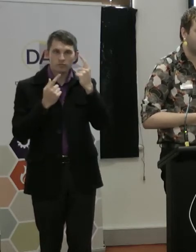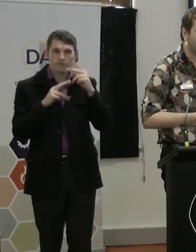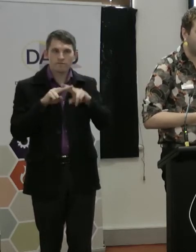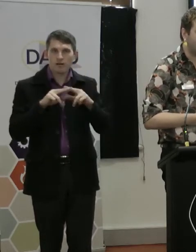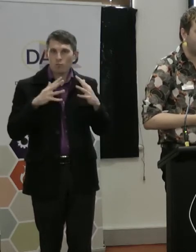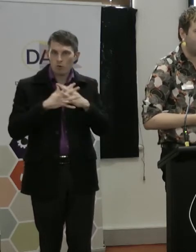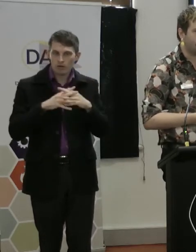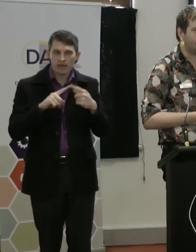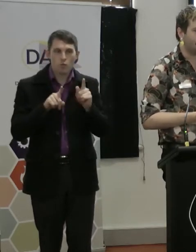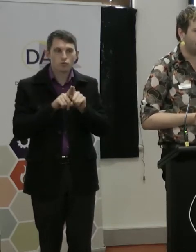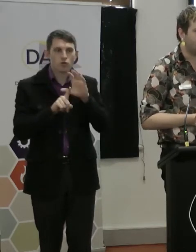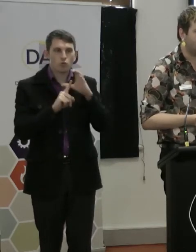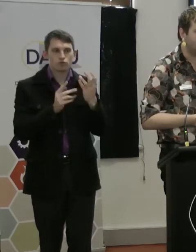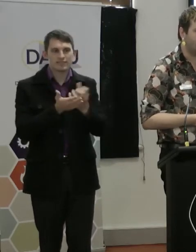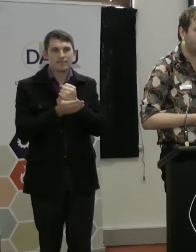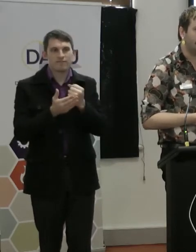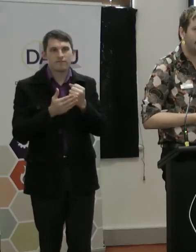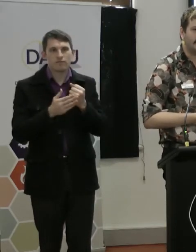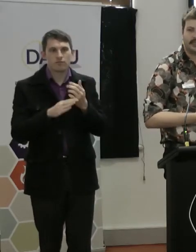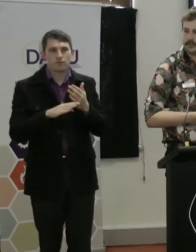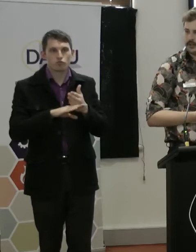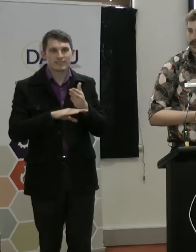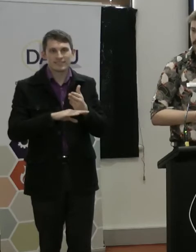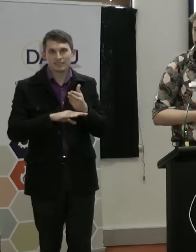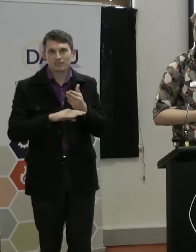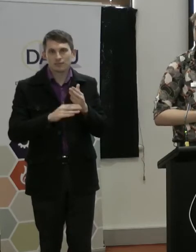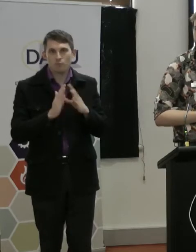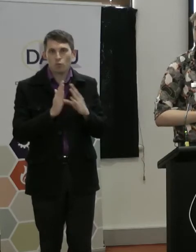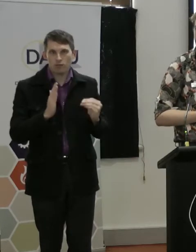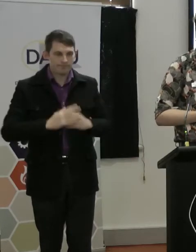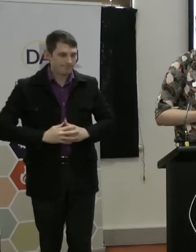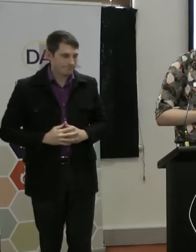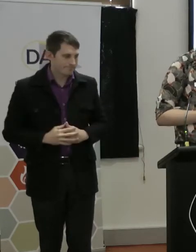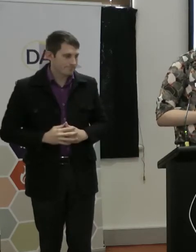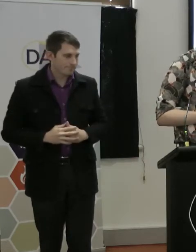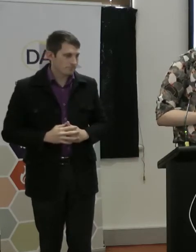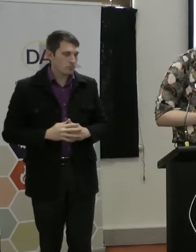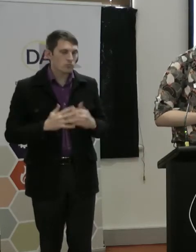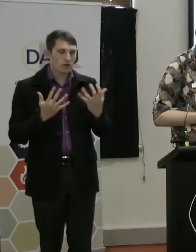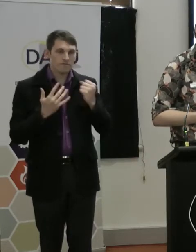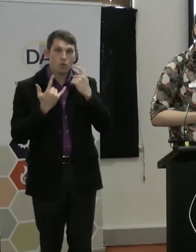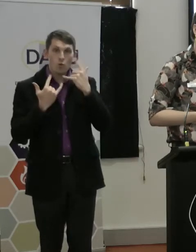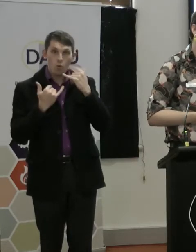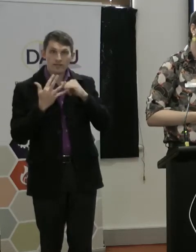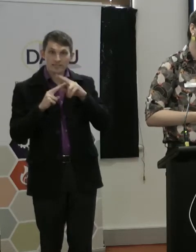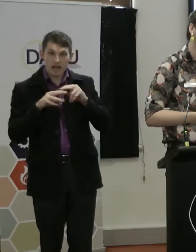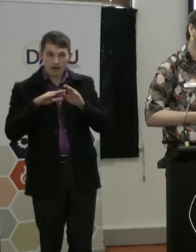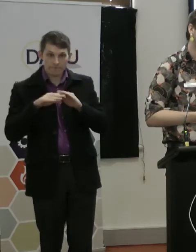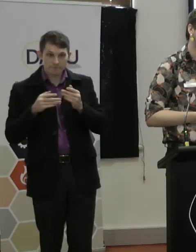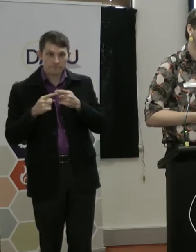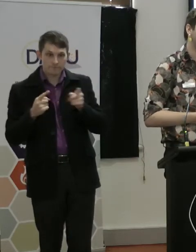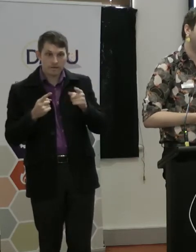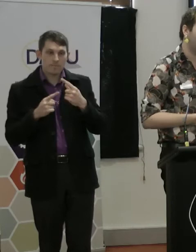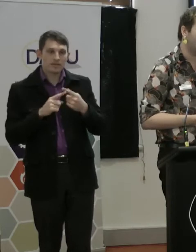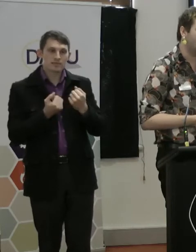culturally safe practice model as well. So in addition to the lawyers, we have a